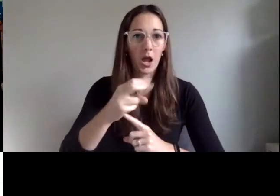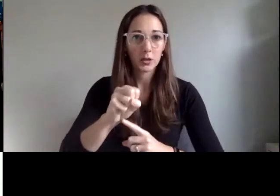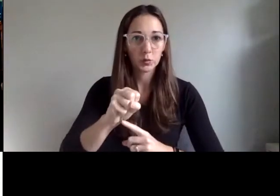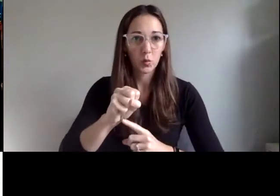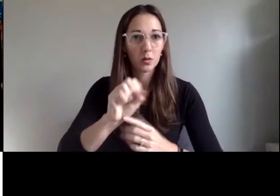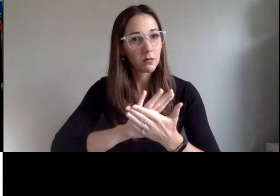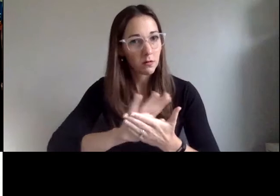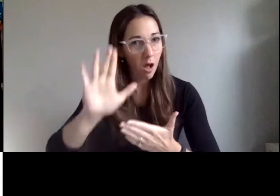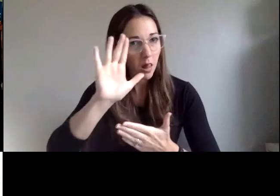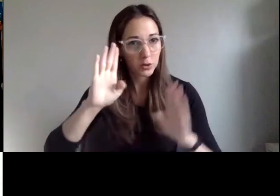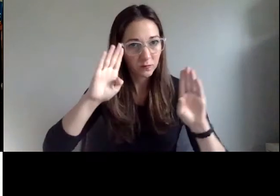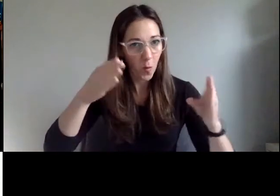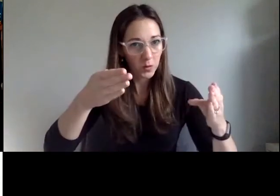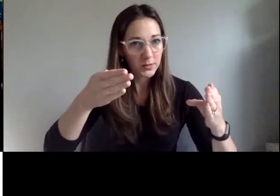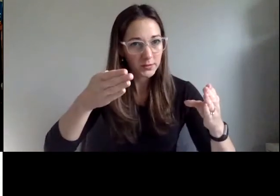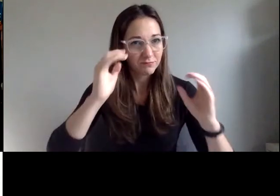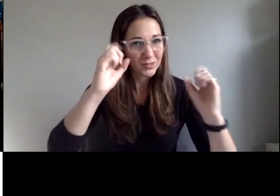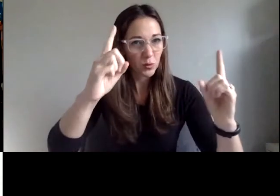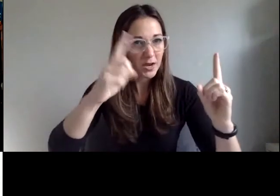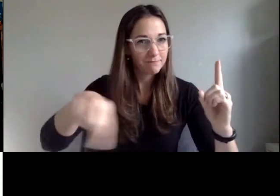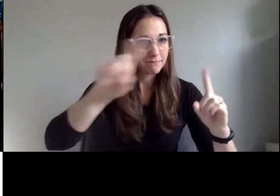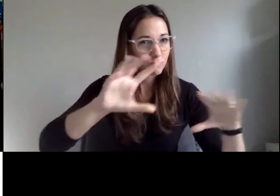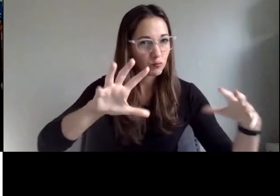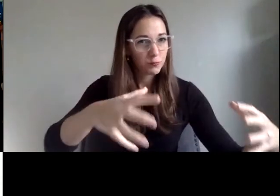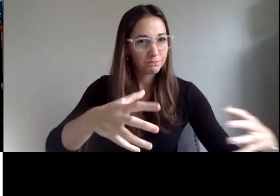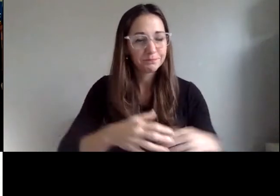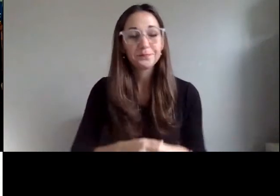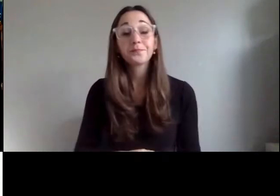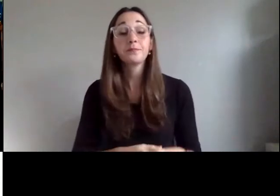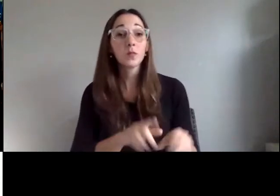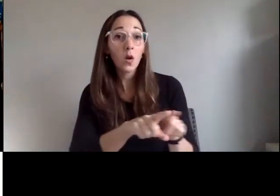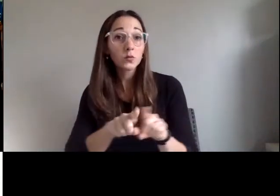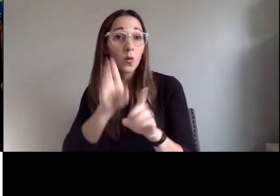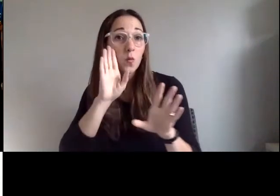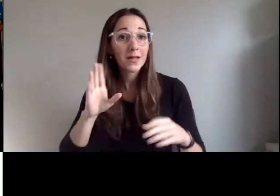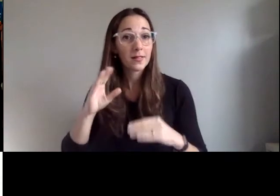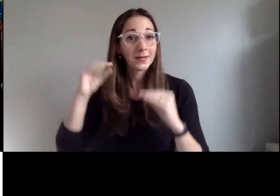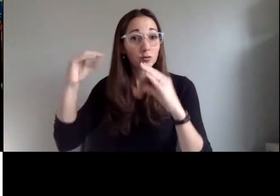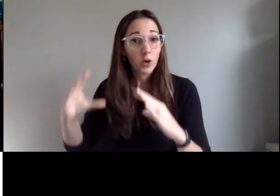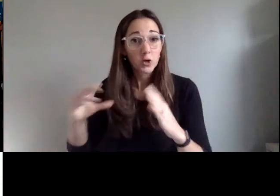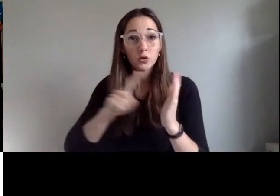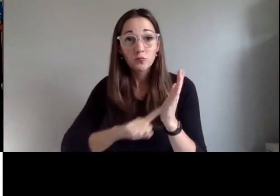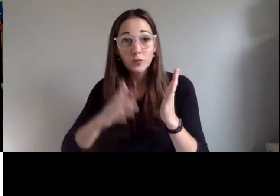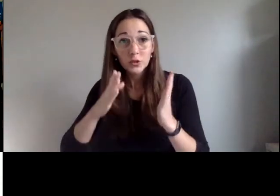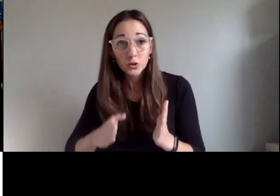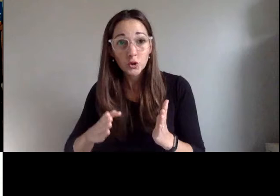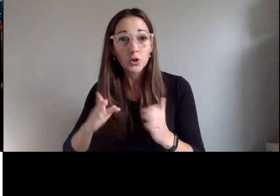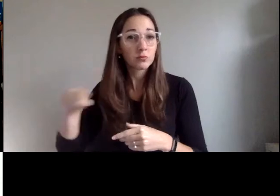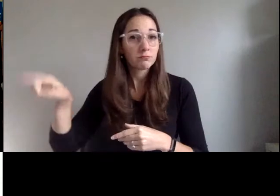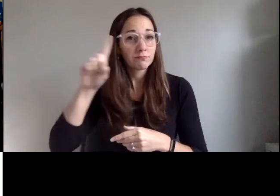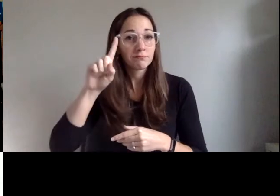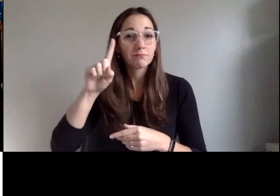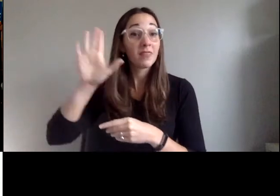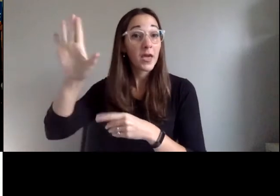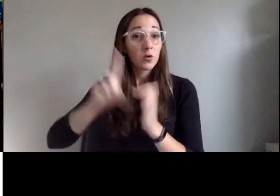education, and that can also allow instructors and researchers to go ahead and share their research in